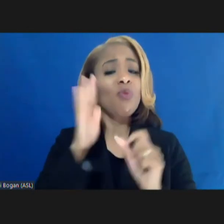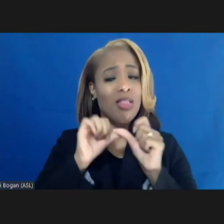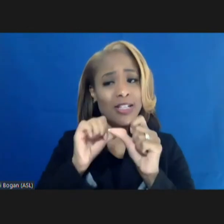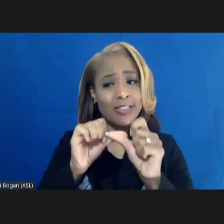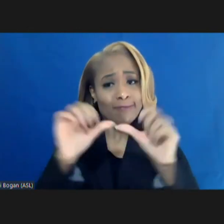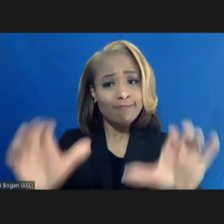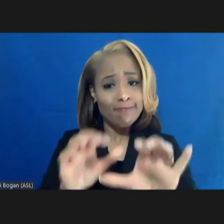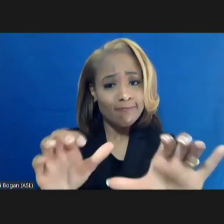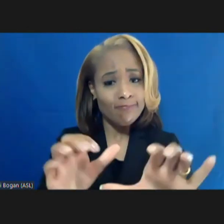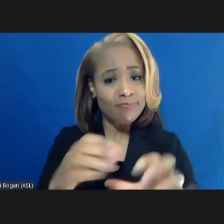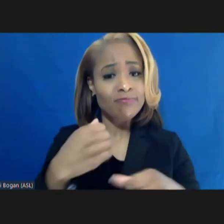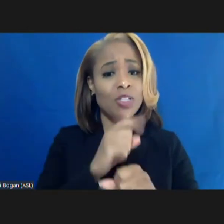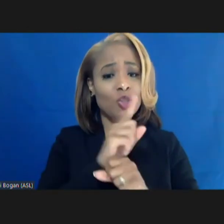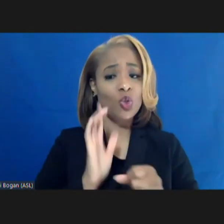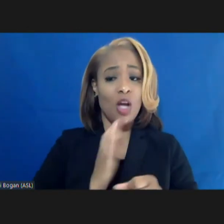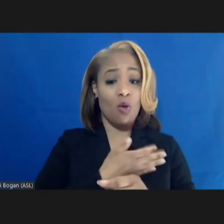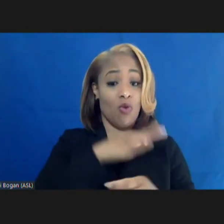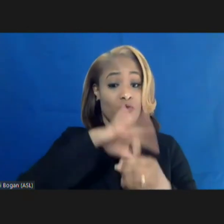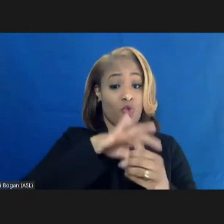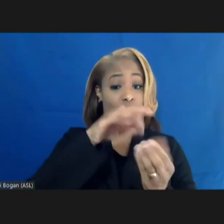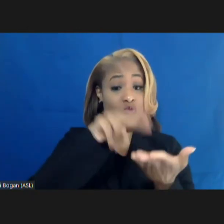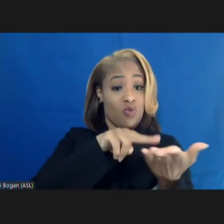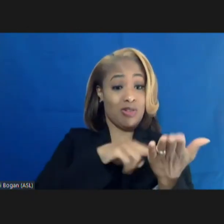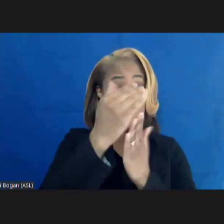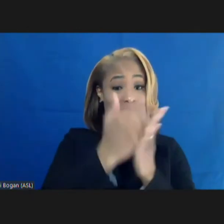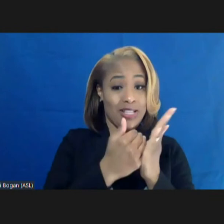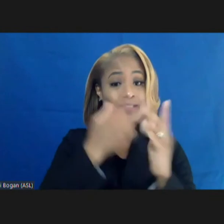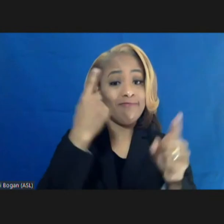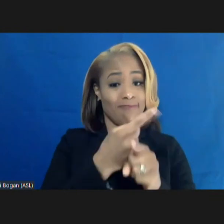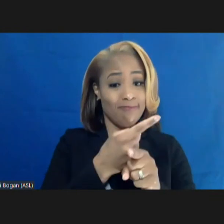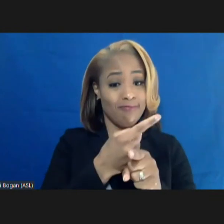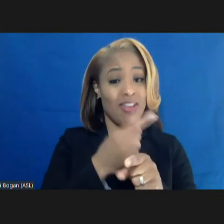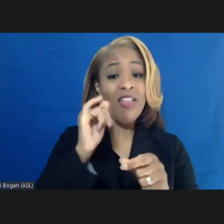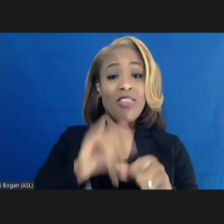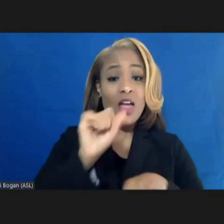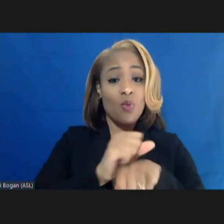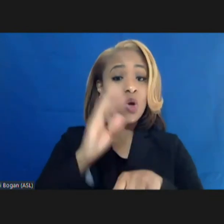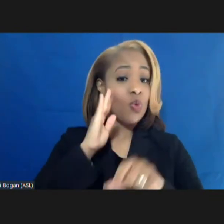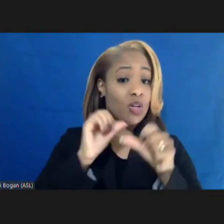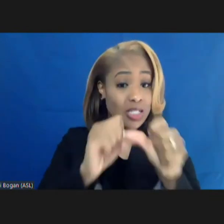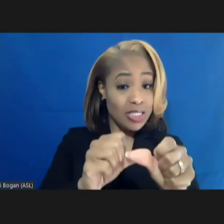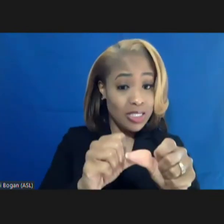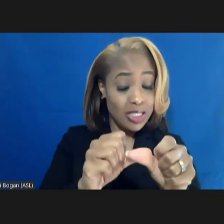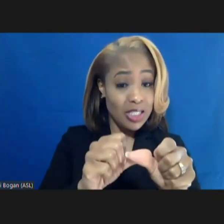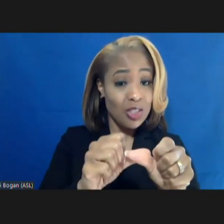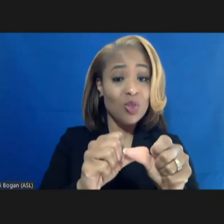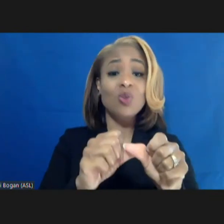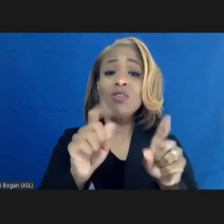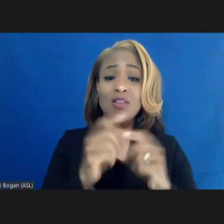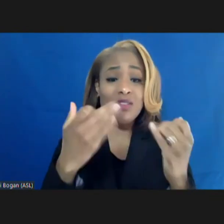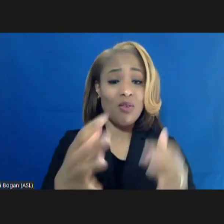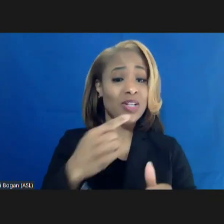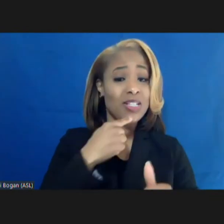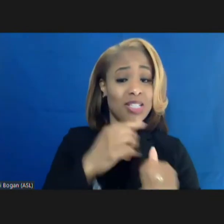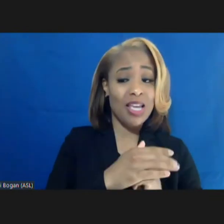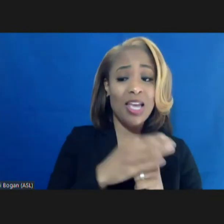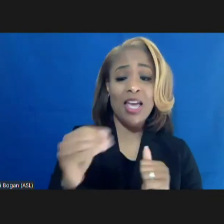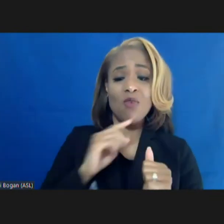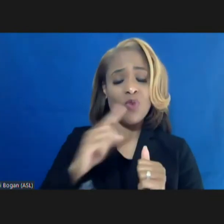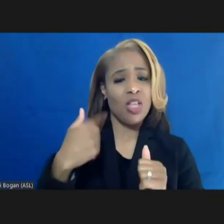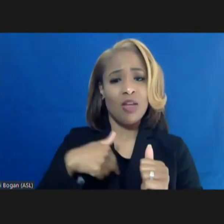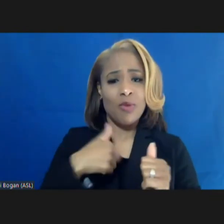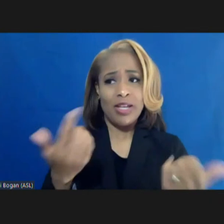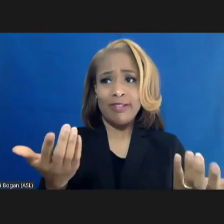voter registration lists are accurate. That work will continue, as I mentioned, and we really welcome